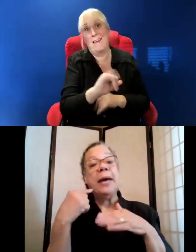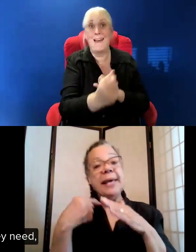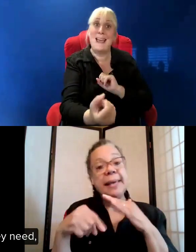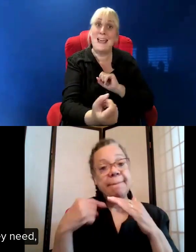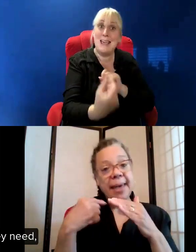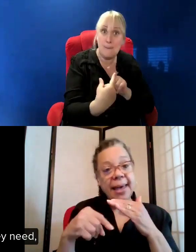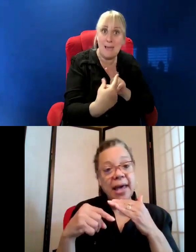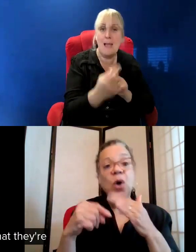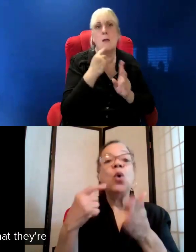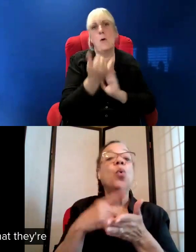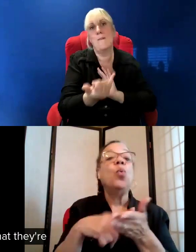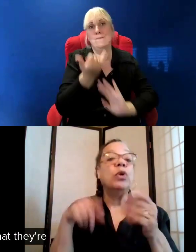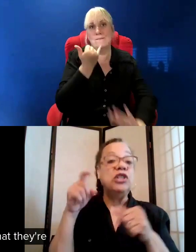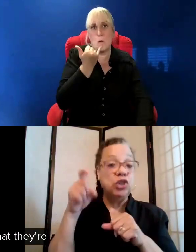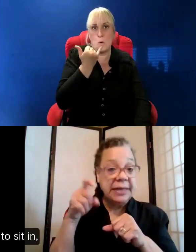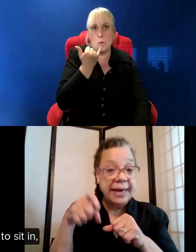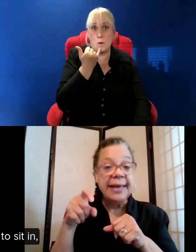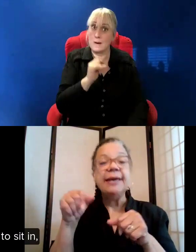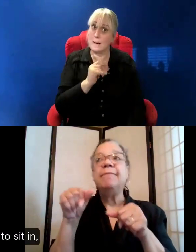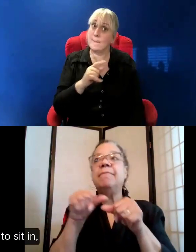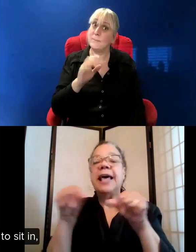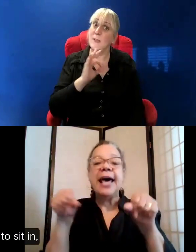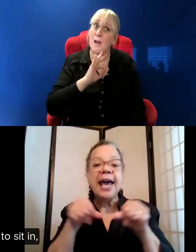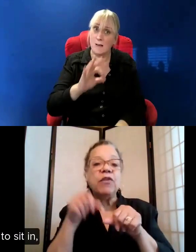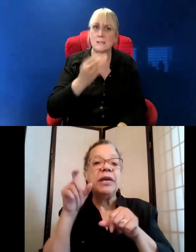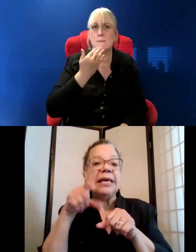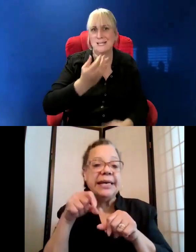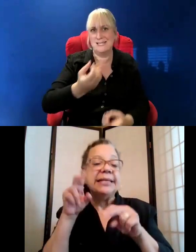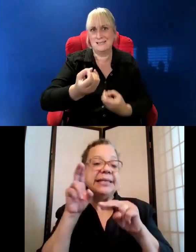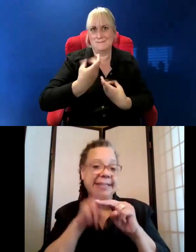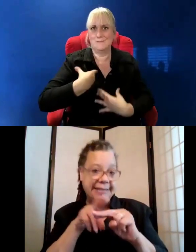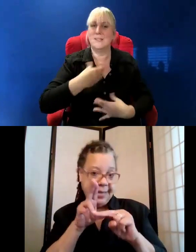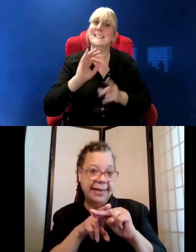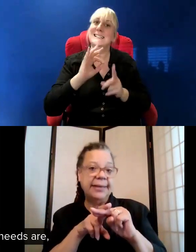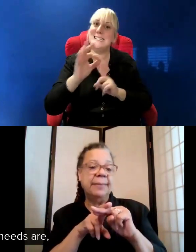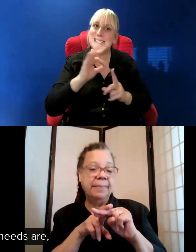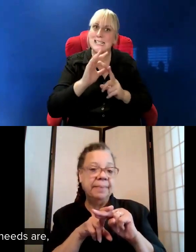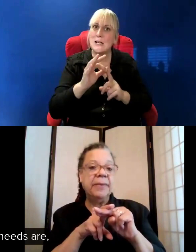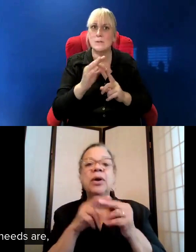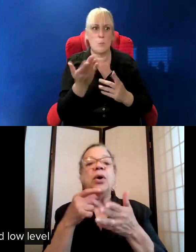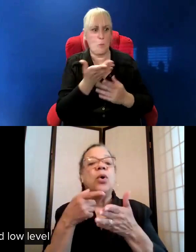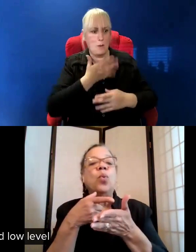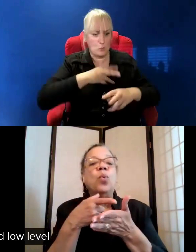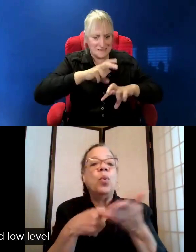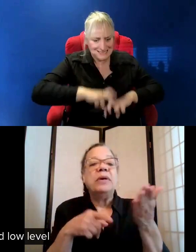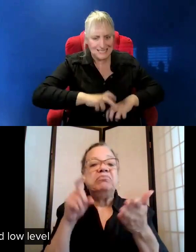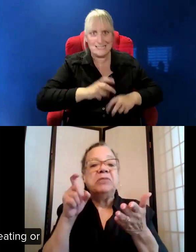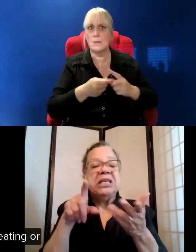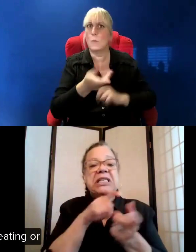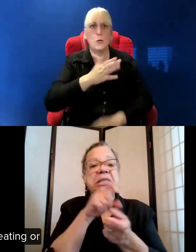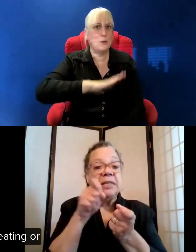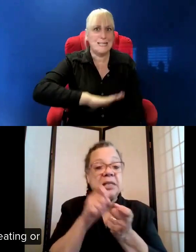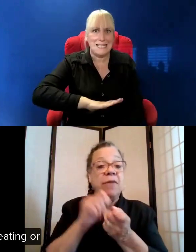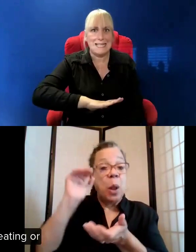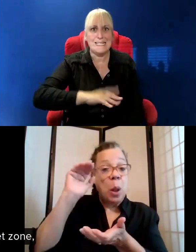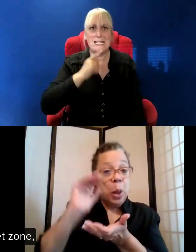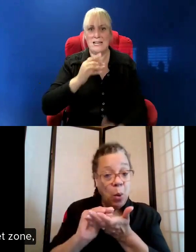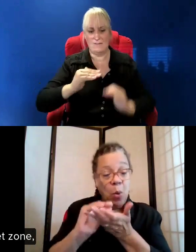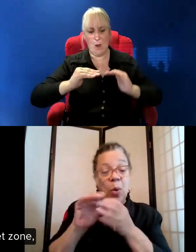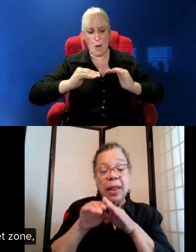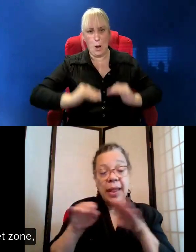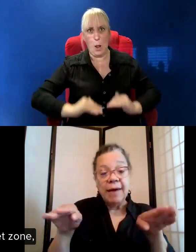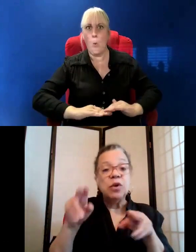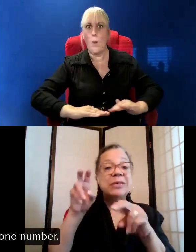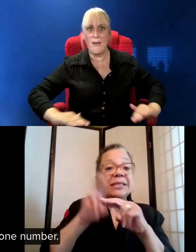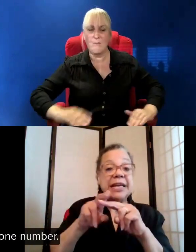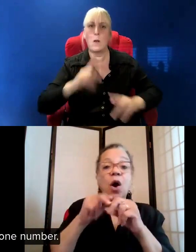put what they're needing, the area that they're needing to sit in, what their needs are, if they need low level access seating or our